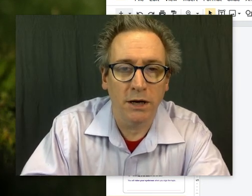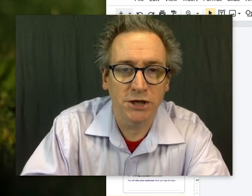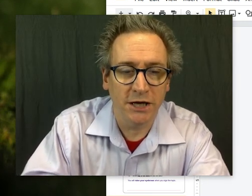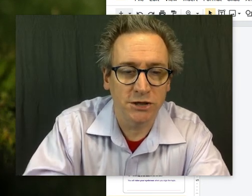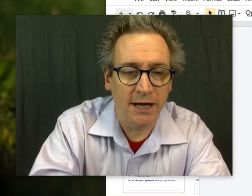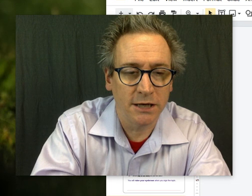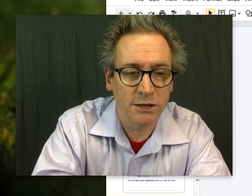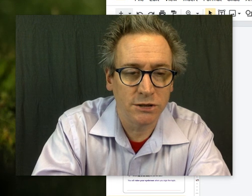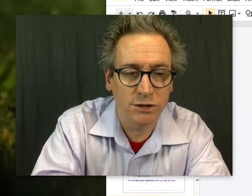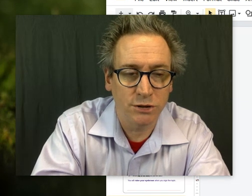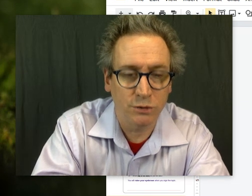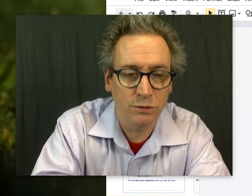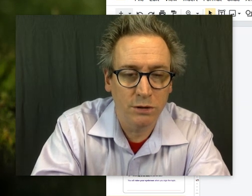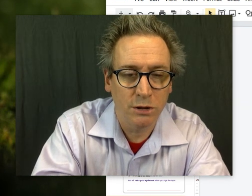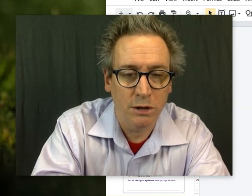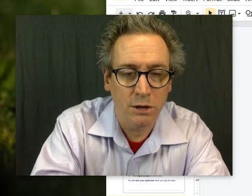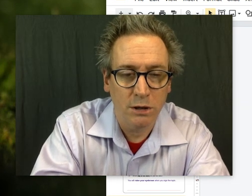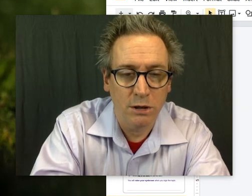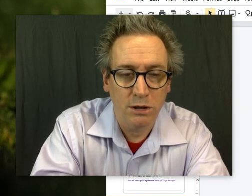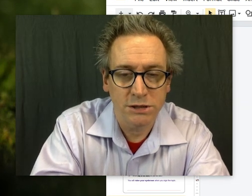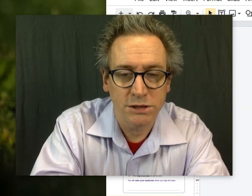want to change that to